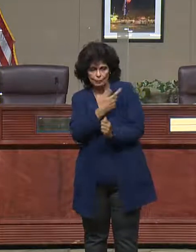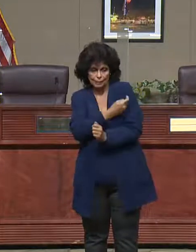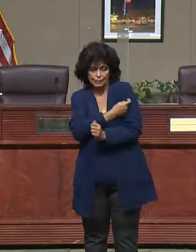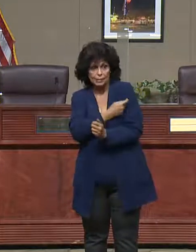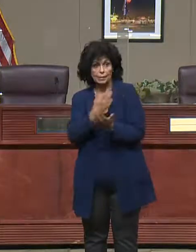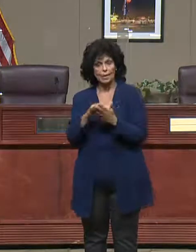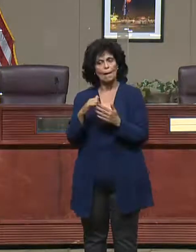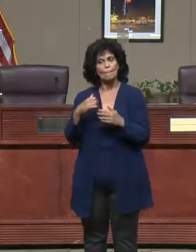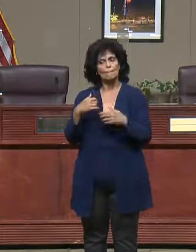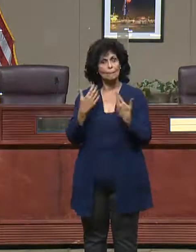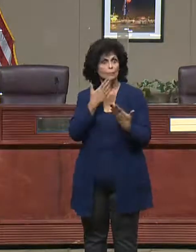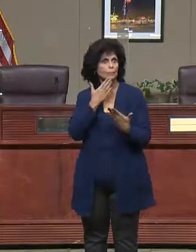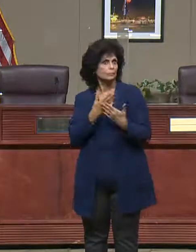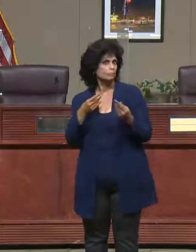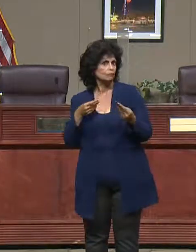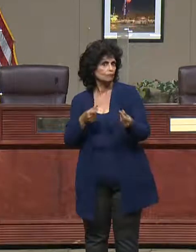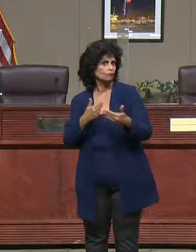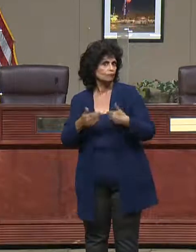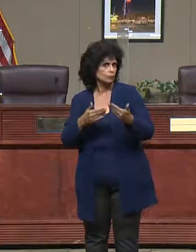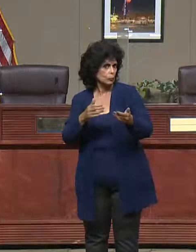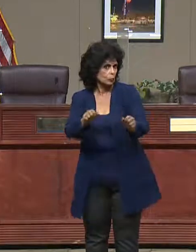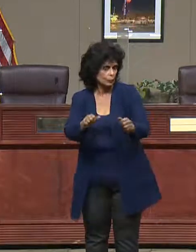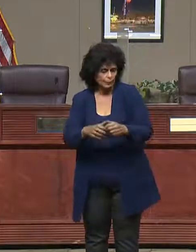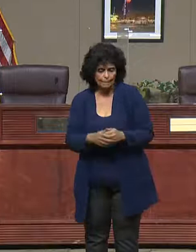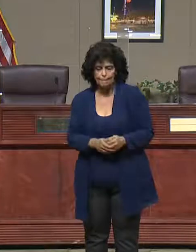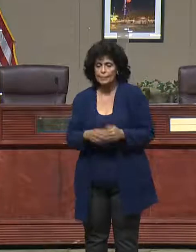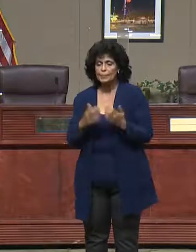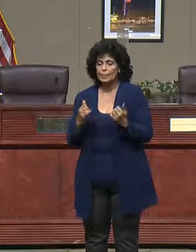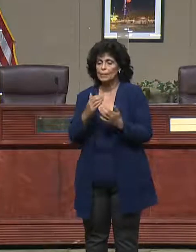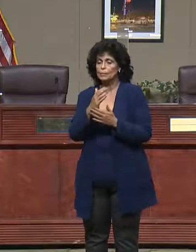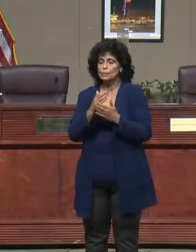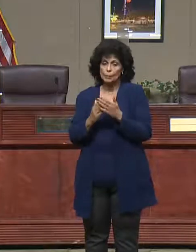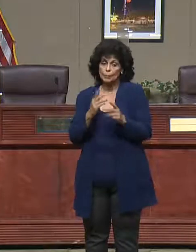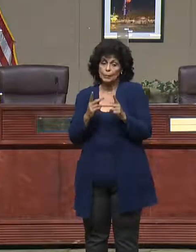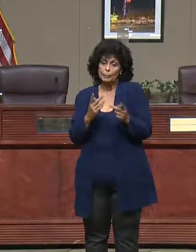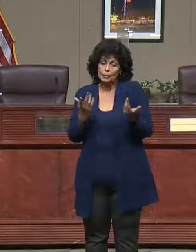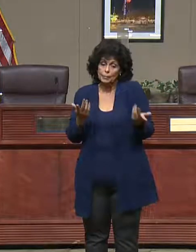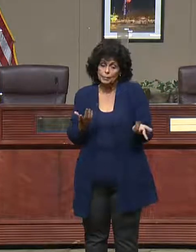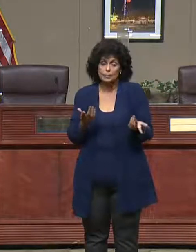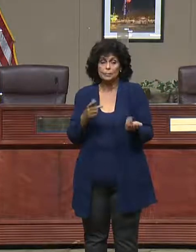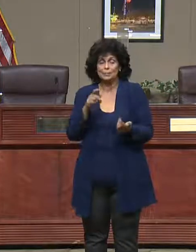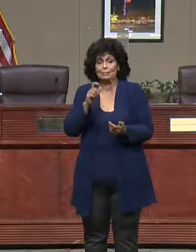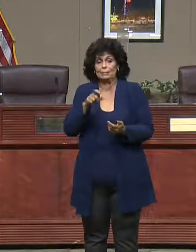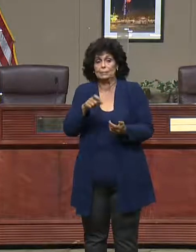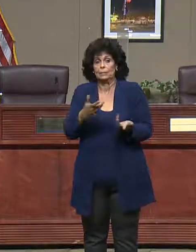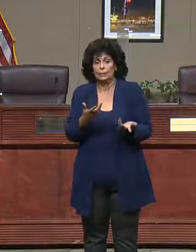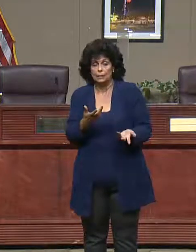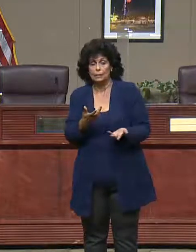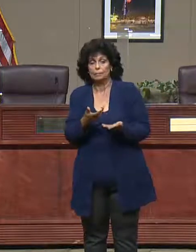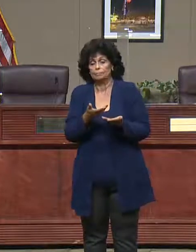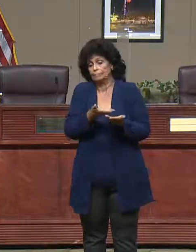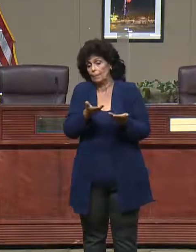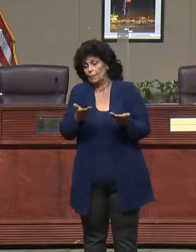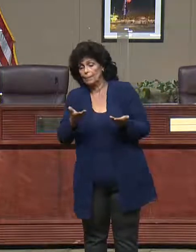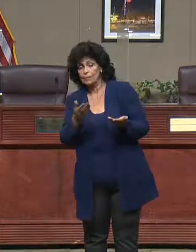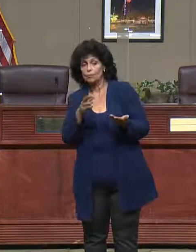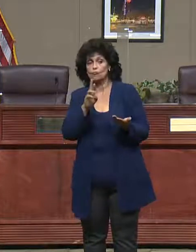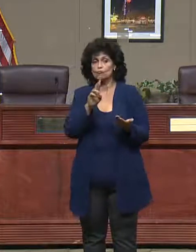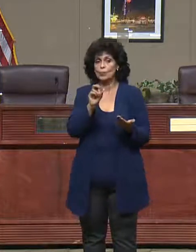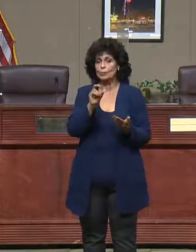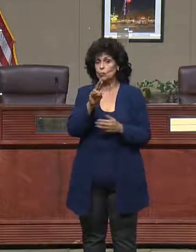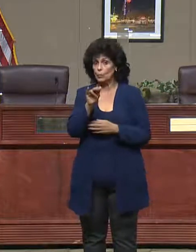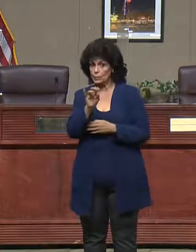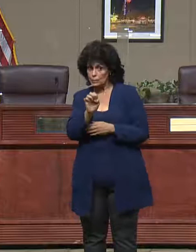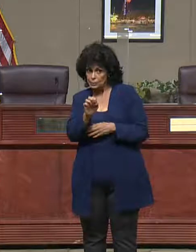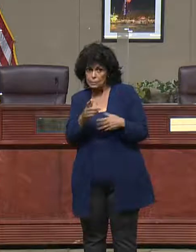there are some individuals out there that may need some resources that we have, and they can help the community at the same time.